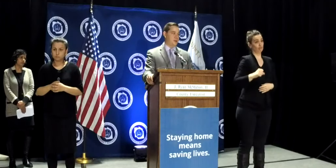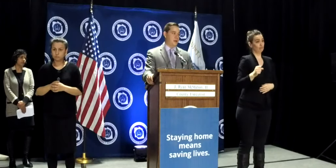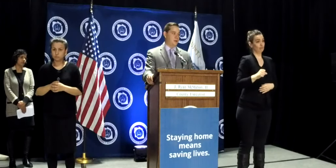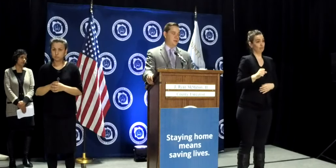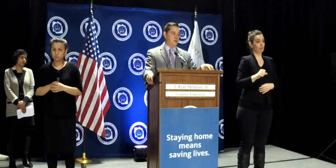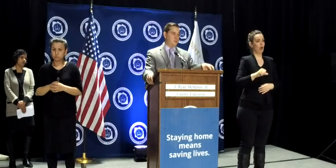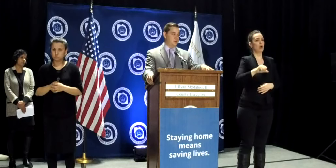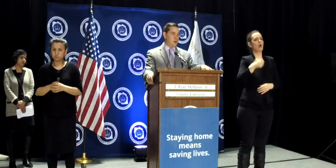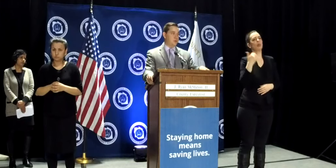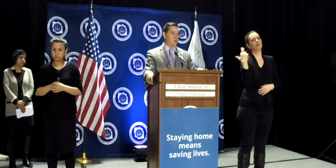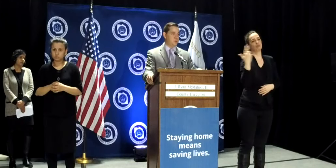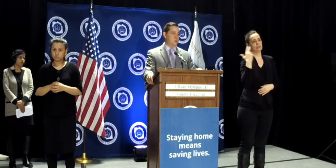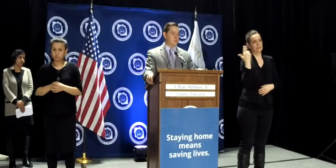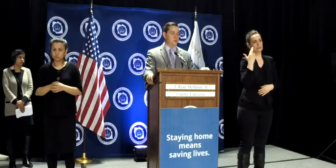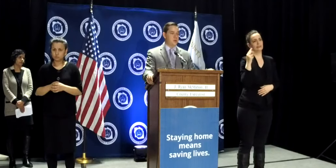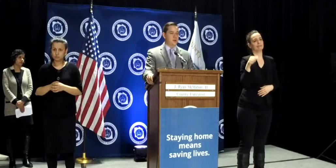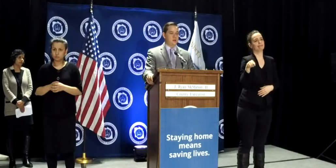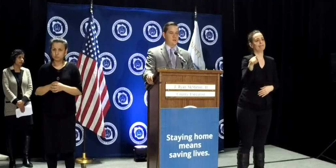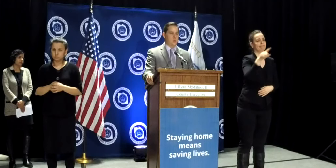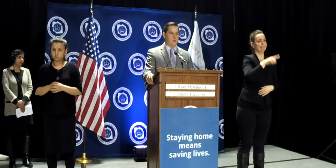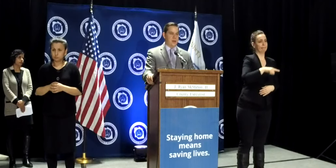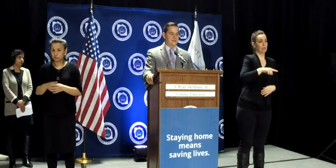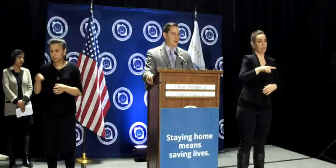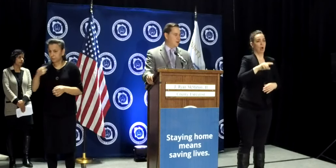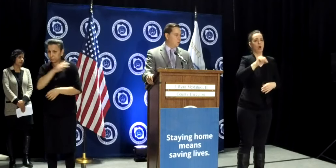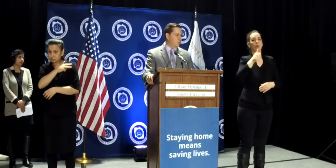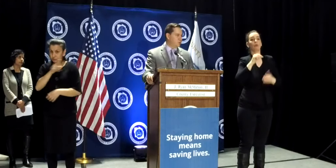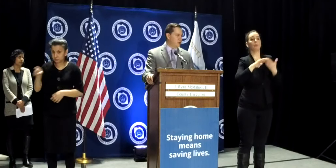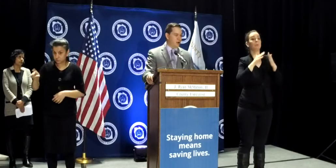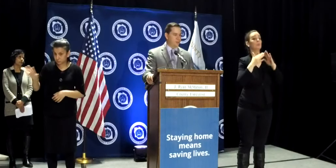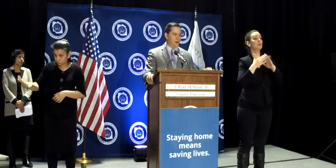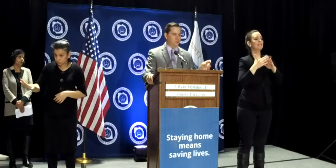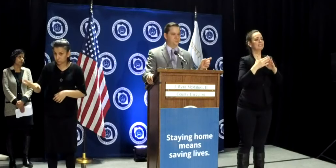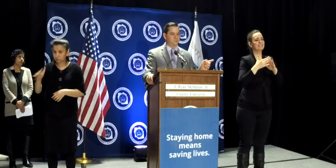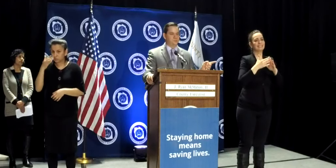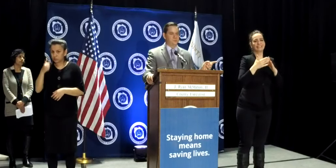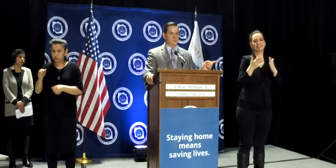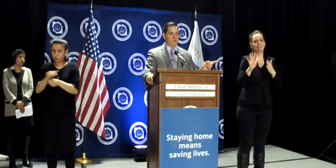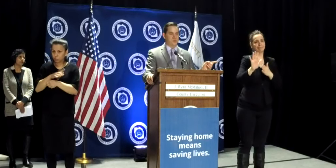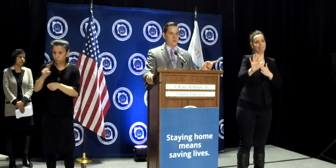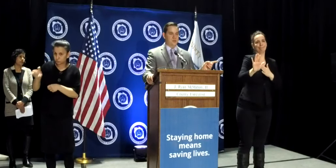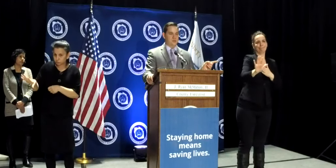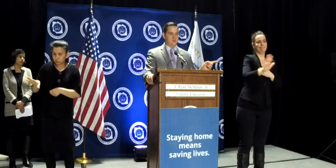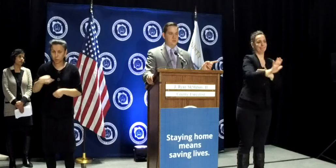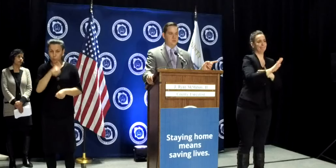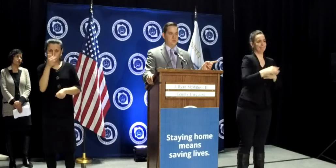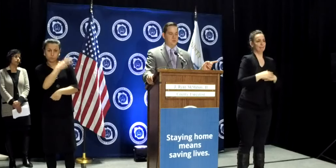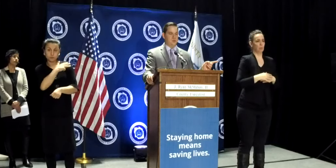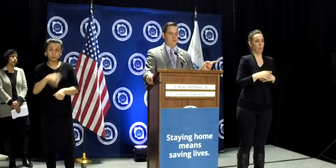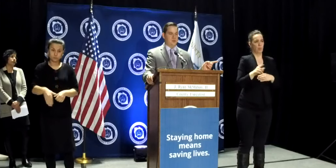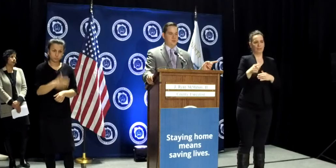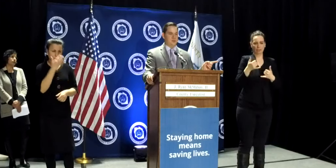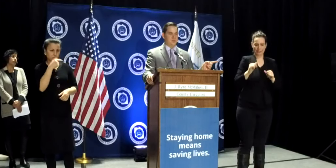things from the county, and then you have these other communities. So that's kind of when we talk about the